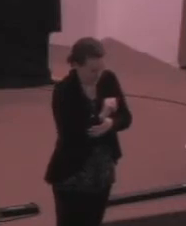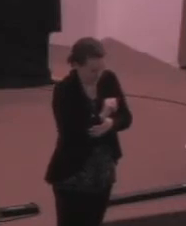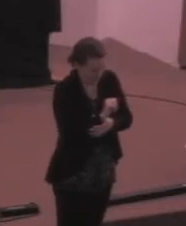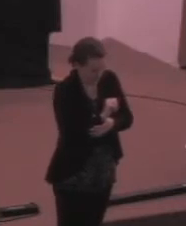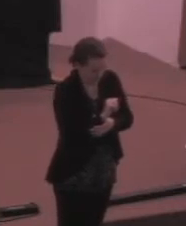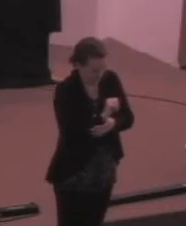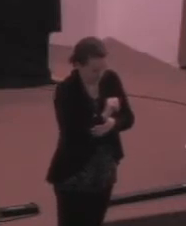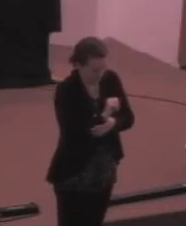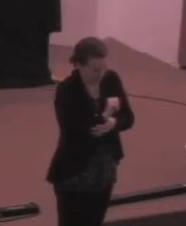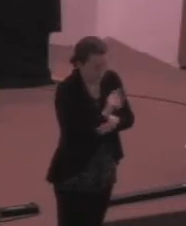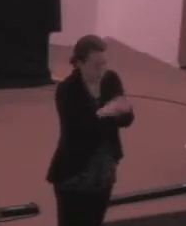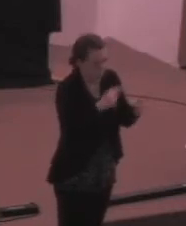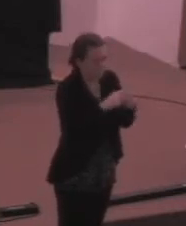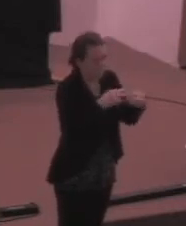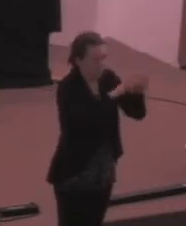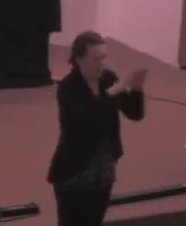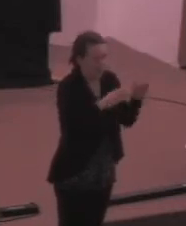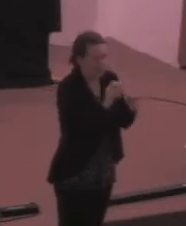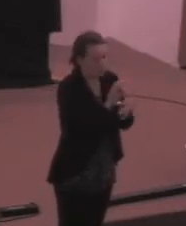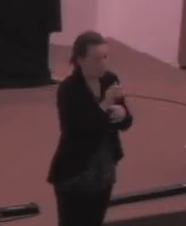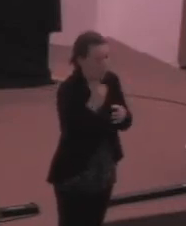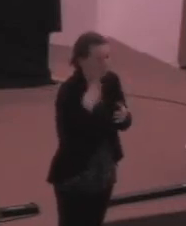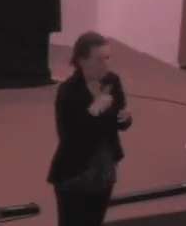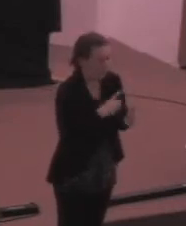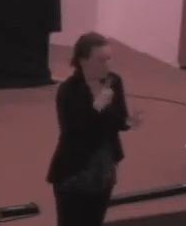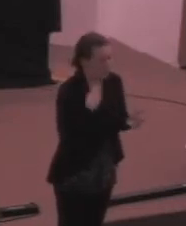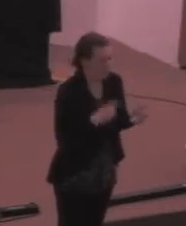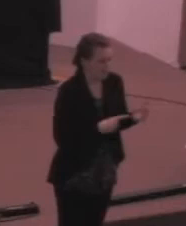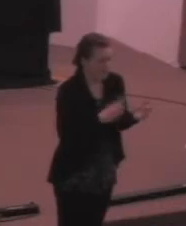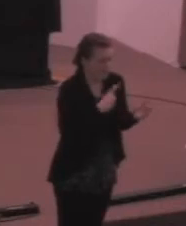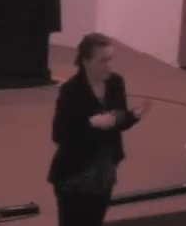line of David. He went there to